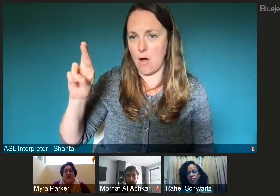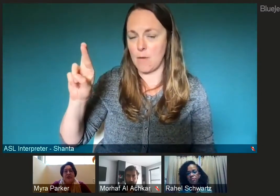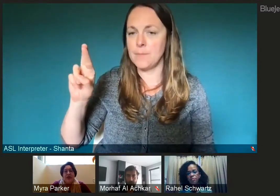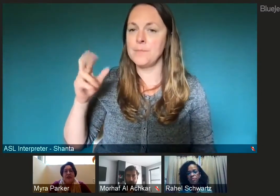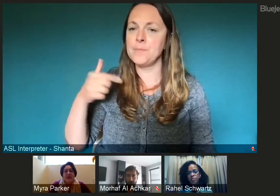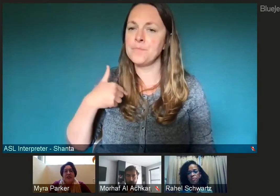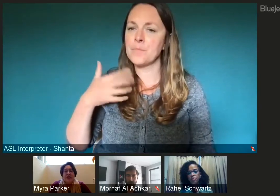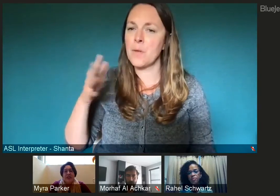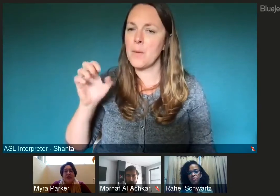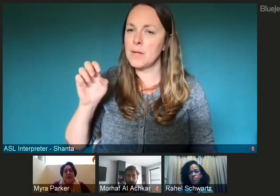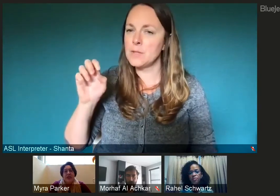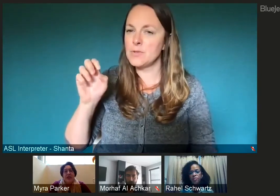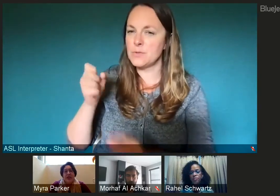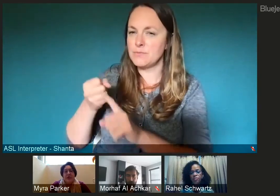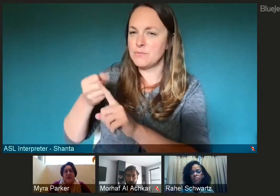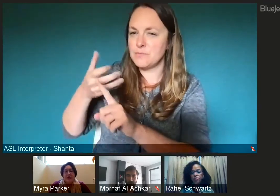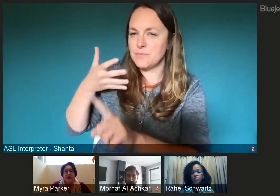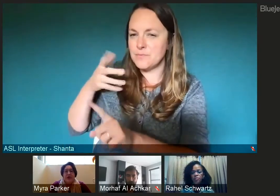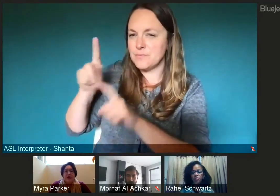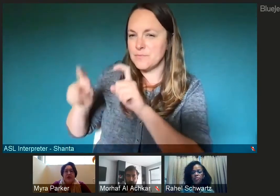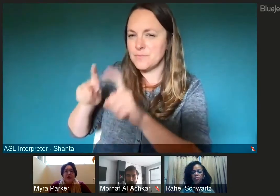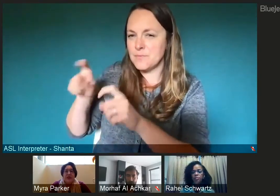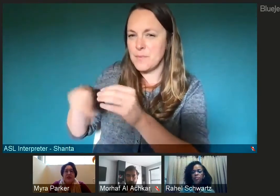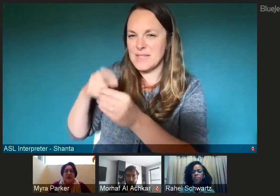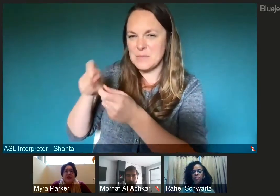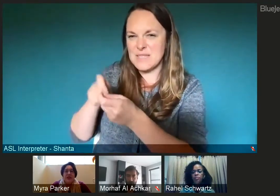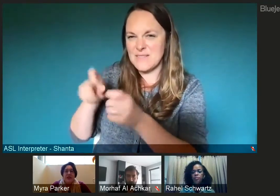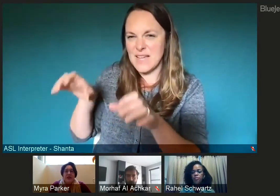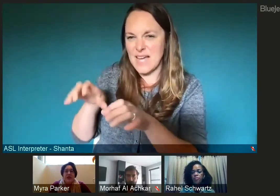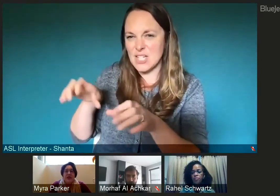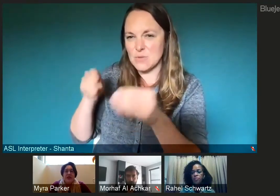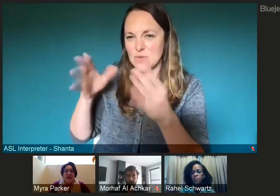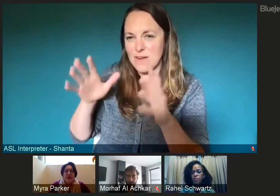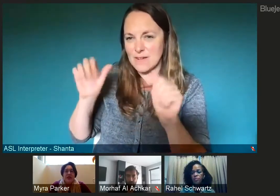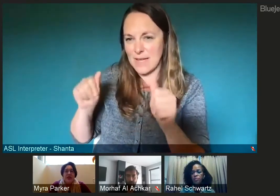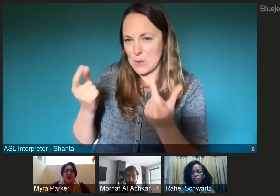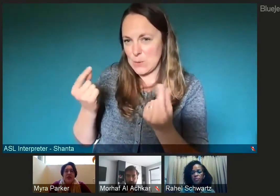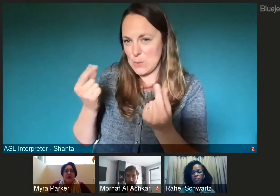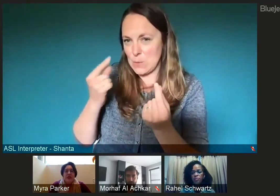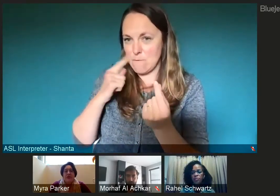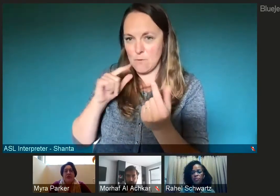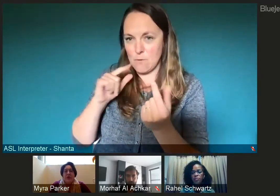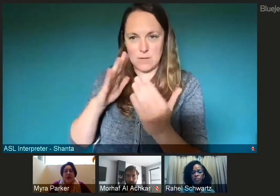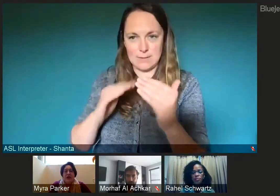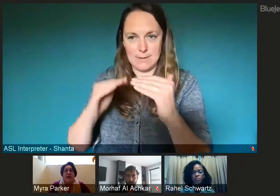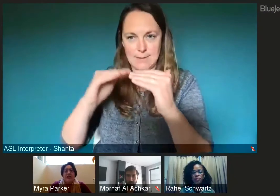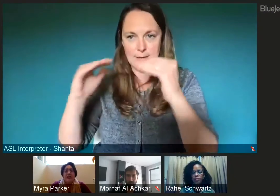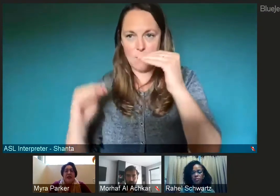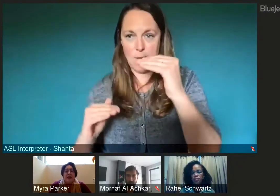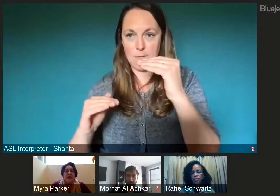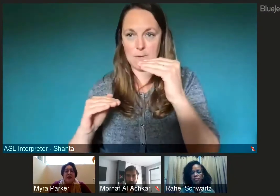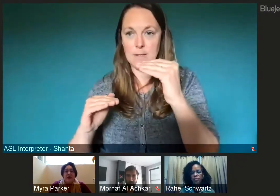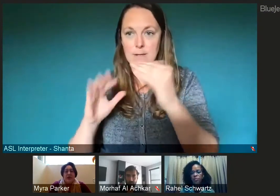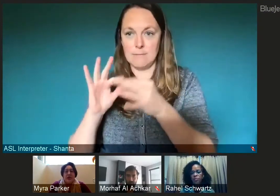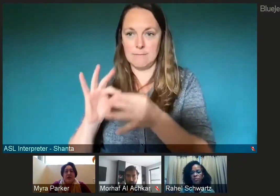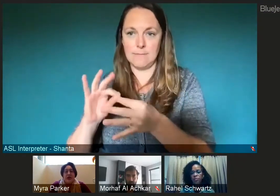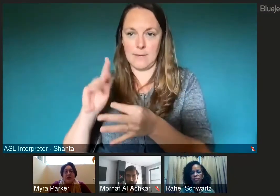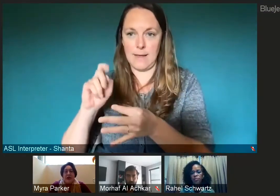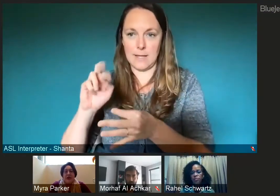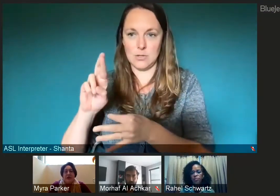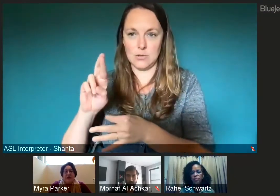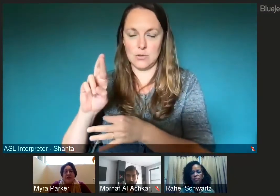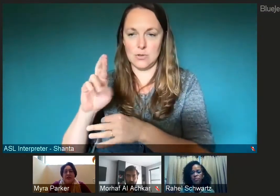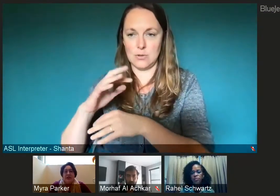actions that providers can take with regards to addressing inequity in cancer care in a meaningful way. I know we hear a